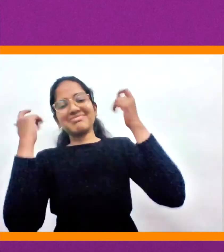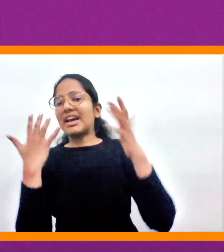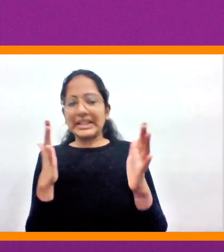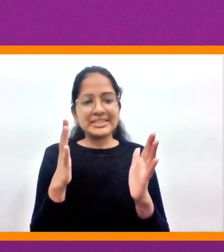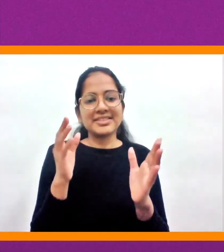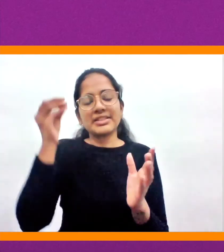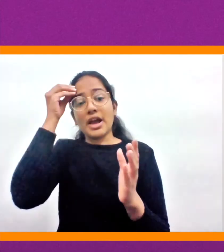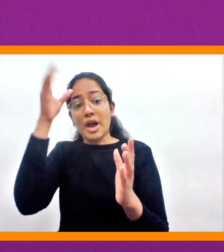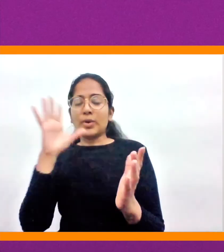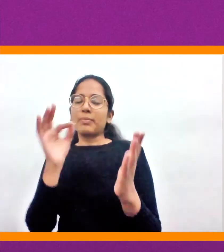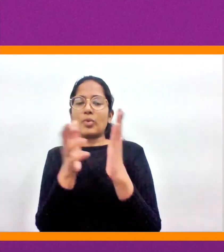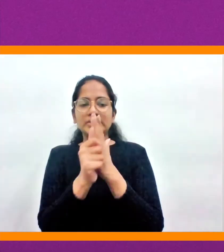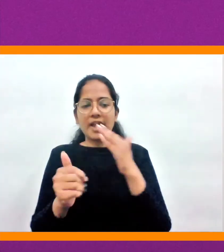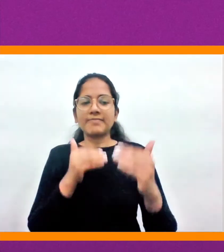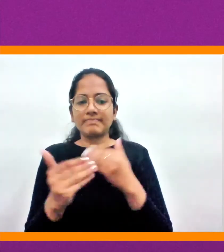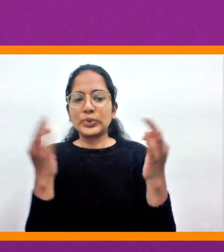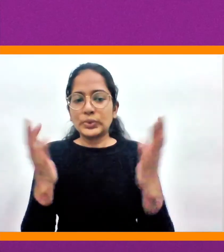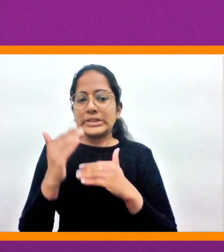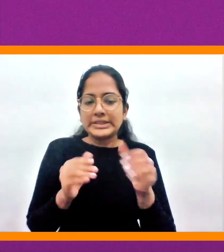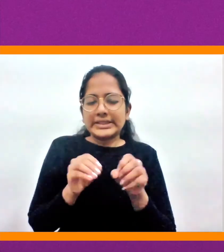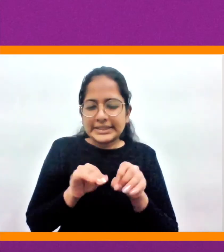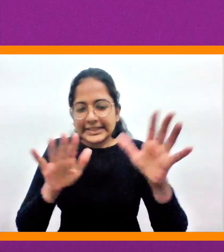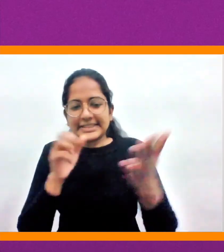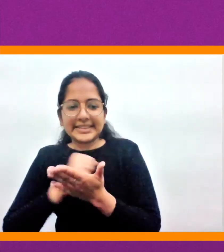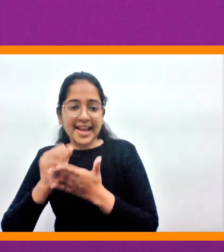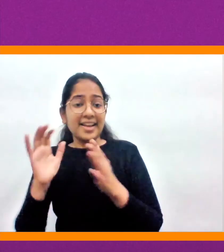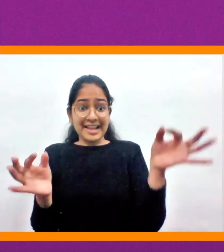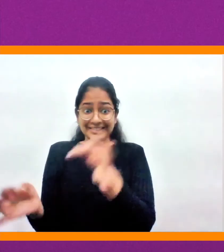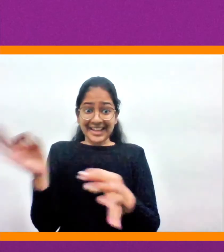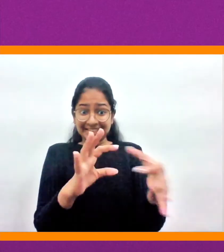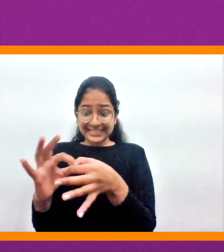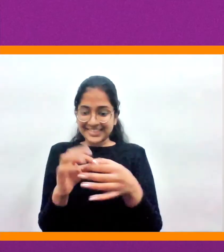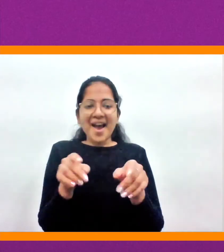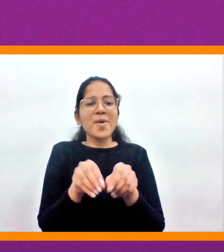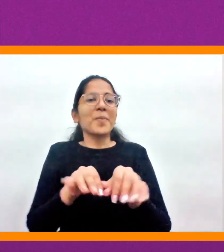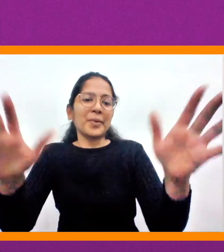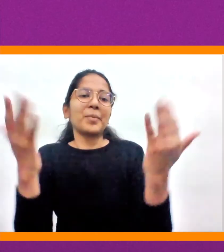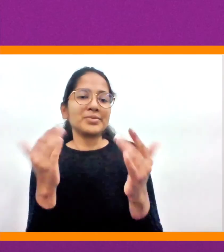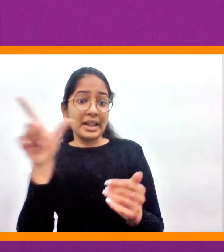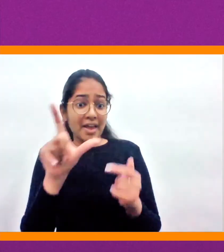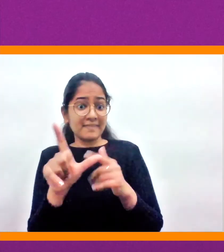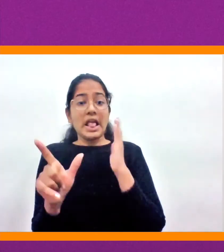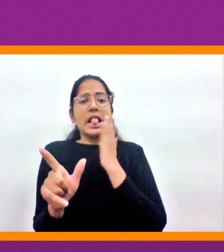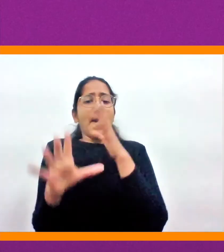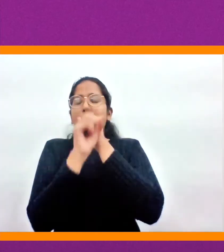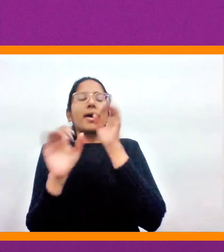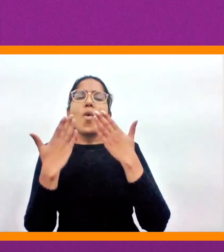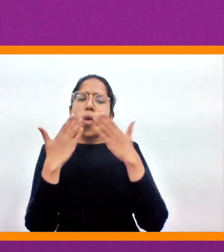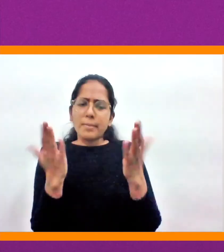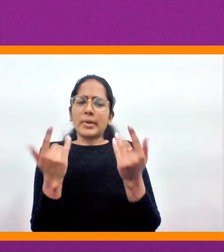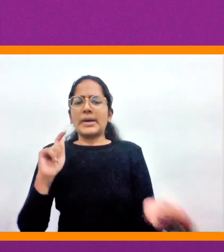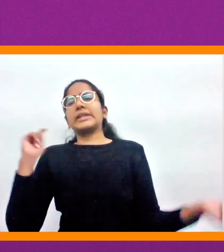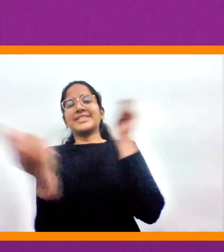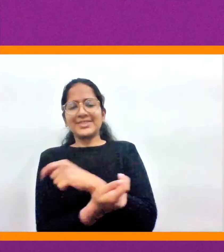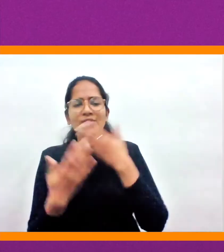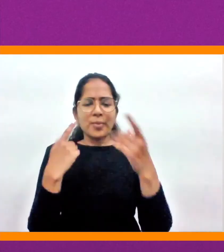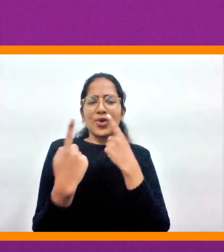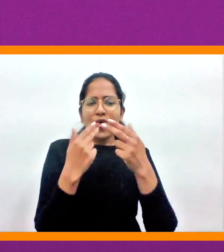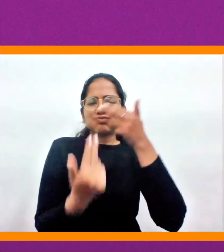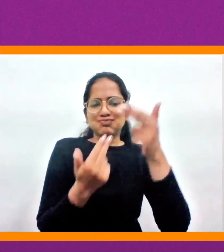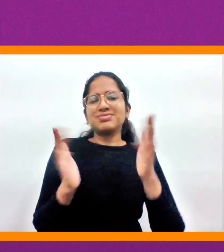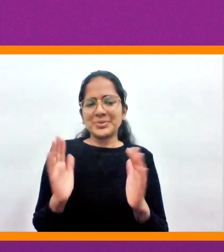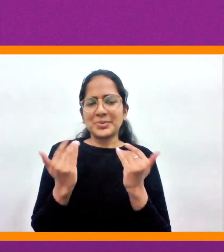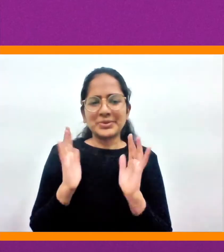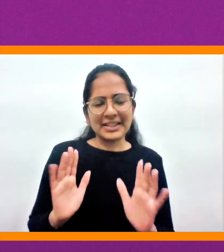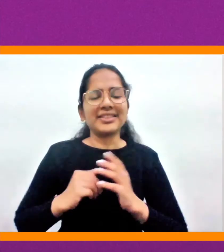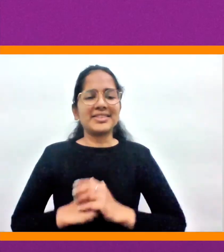mean pursuing another person you're romantically attracted to has no place in a sexual interaction? Not necessarily,